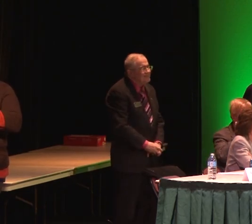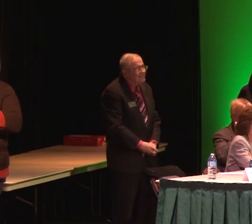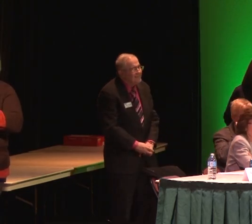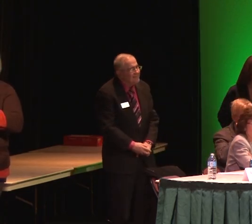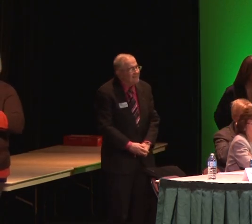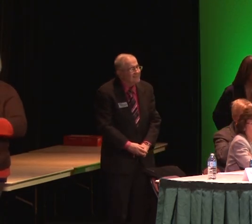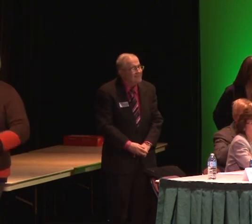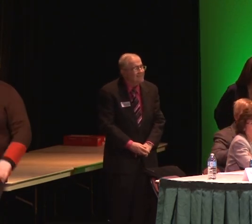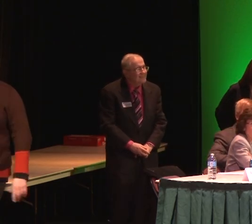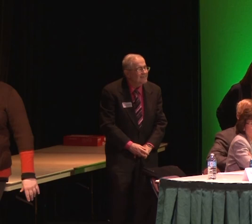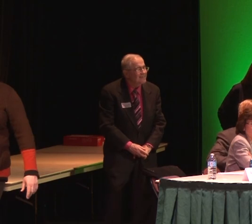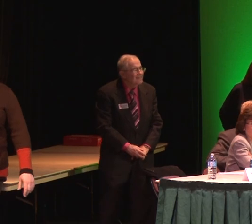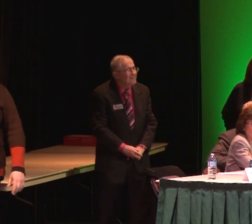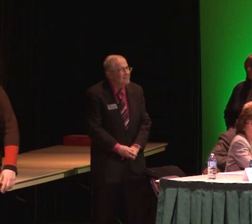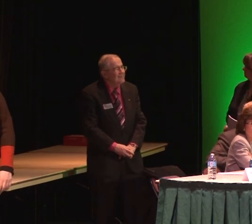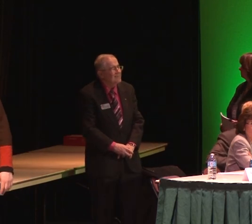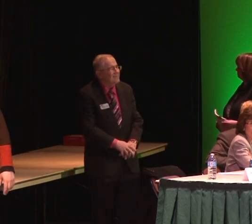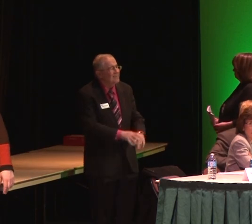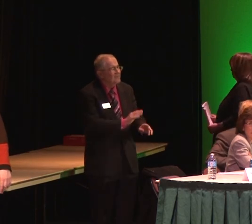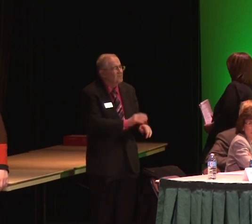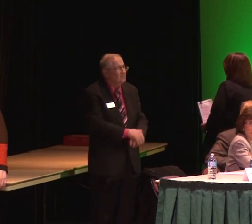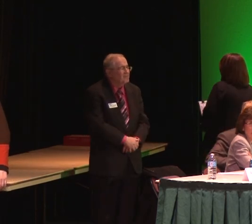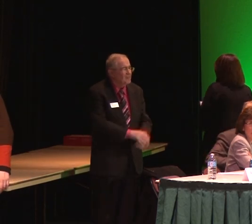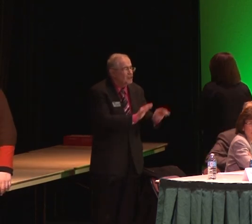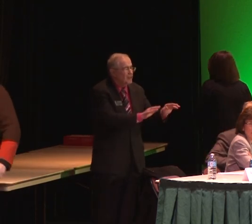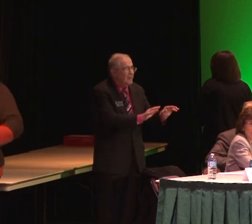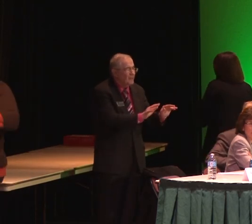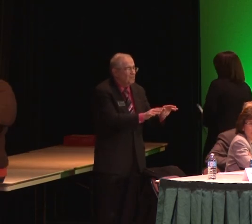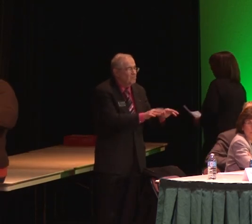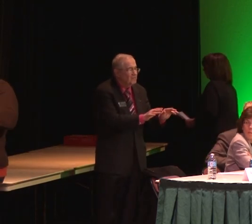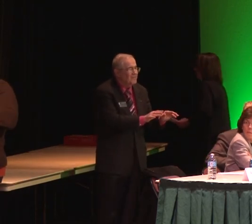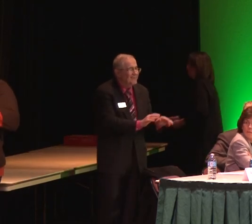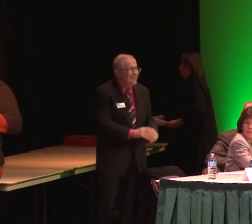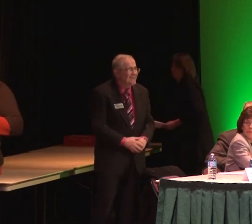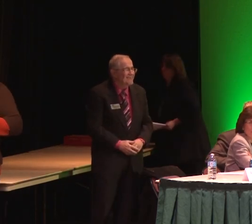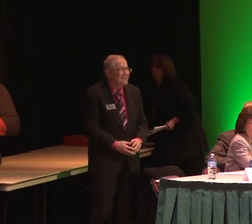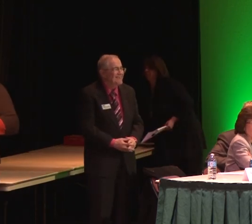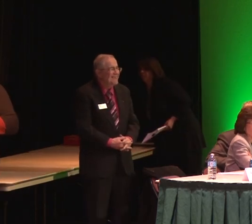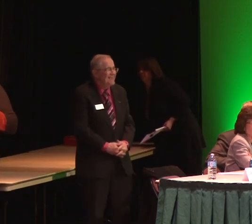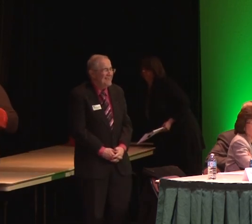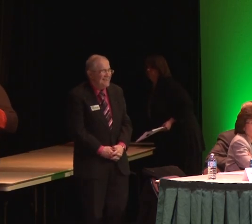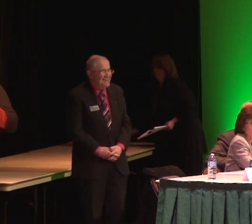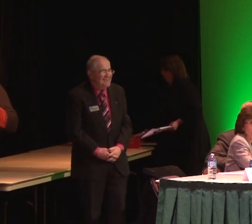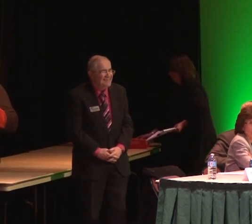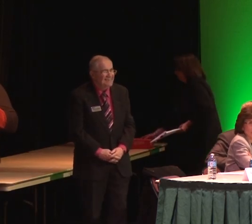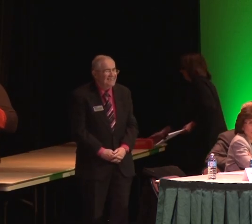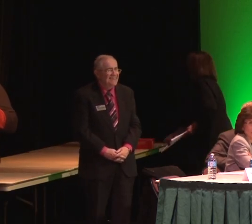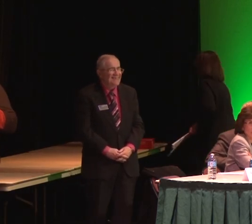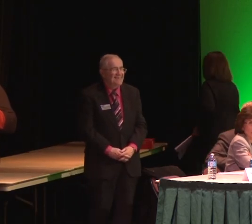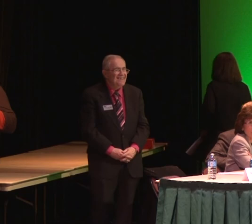Joanne. So with all of that, what I'd like you to do,